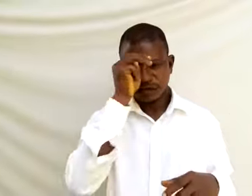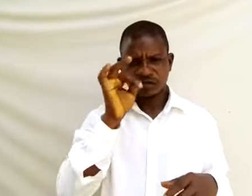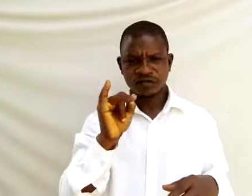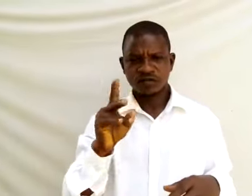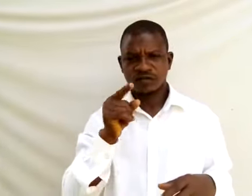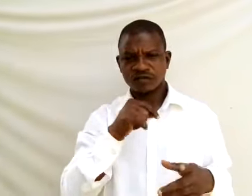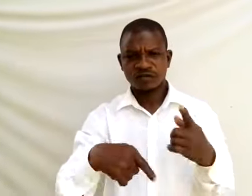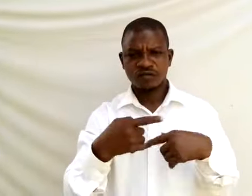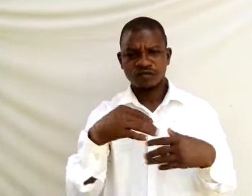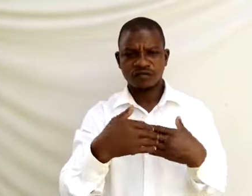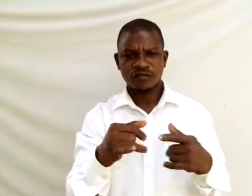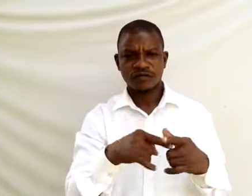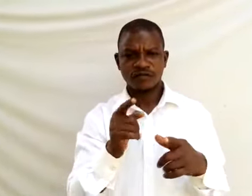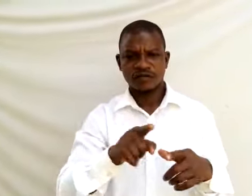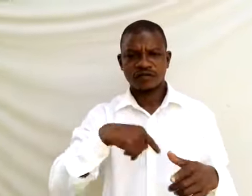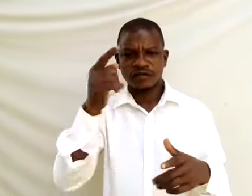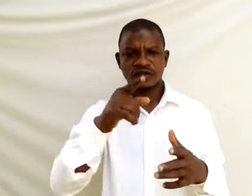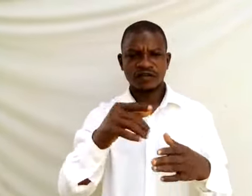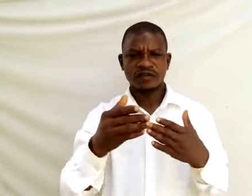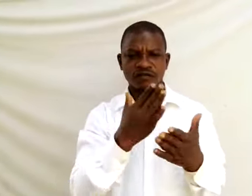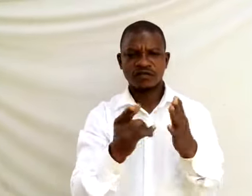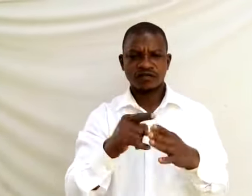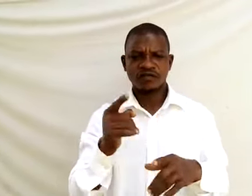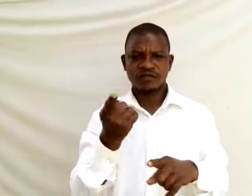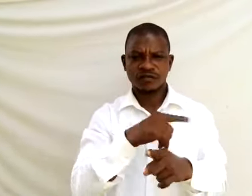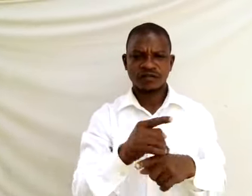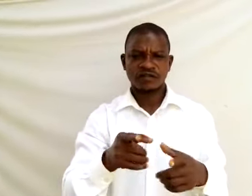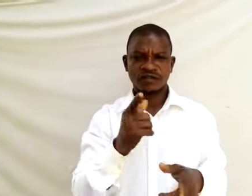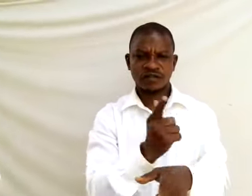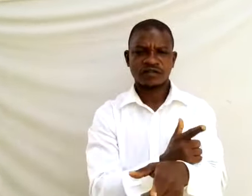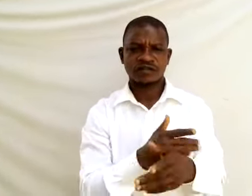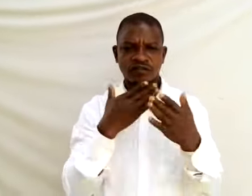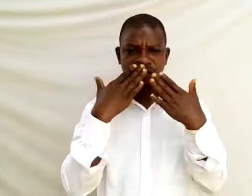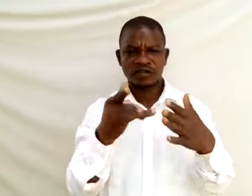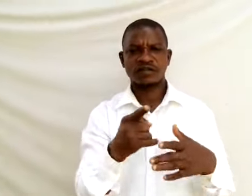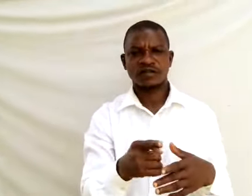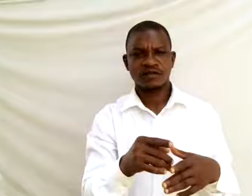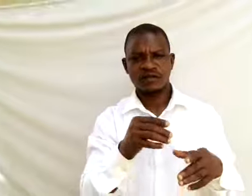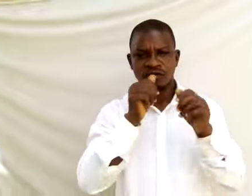come back for the next part of today's lesson. Thank you. God bless you.